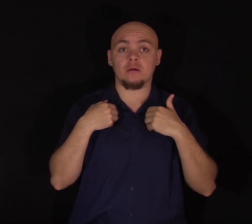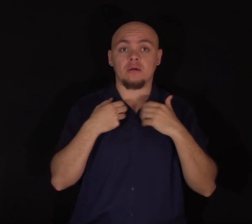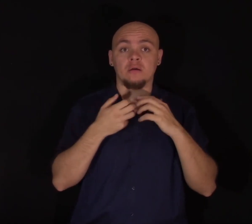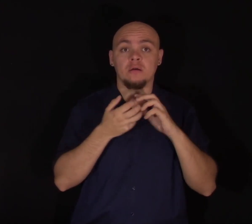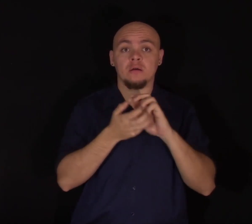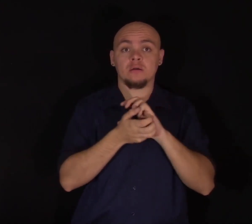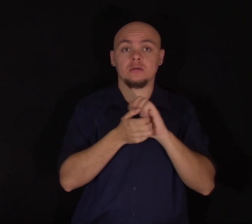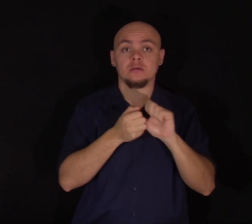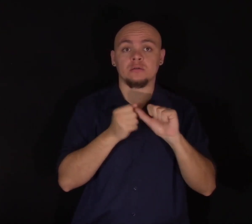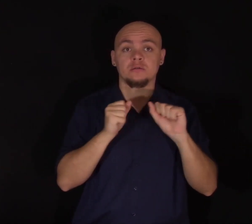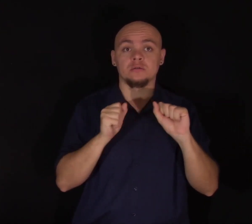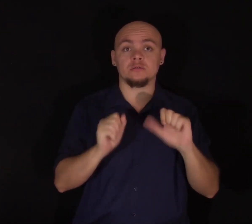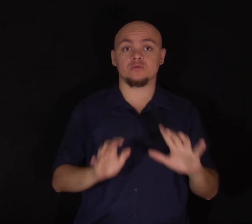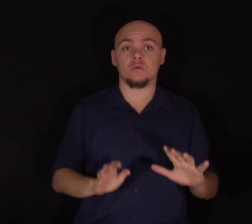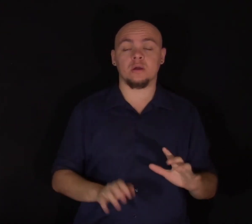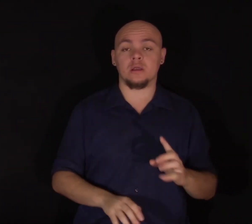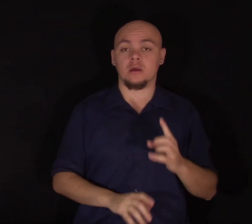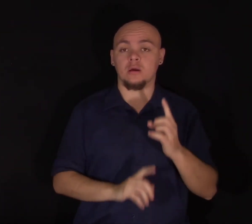an instant.